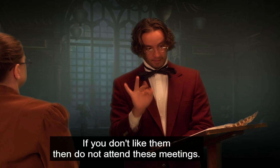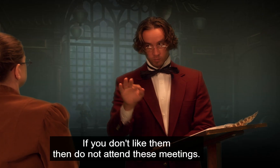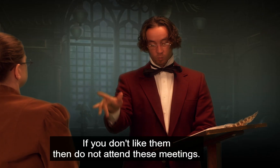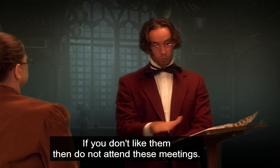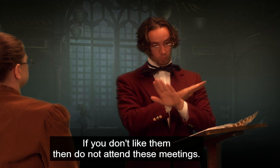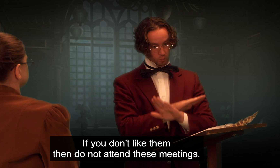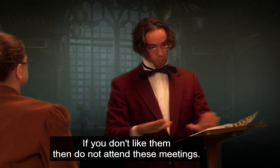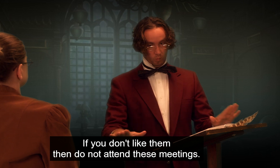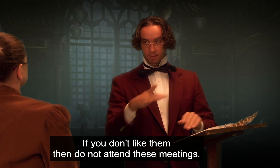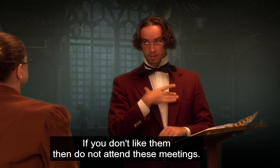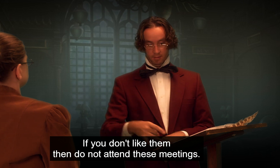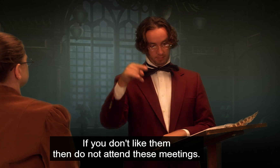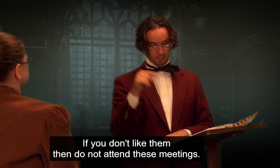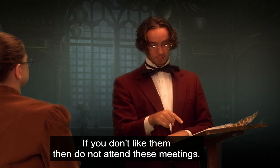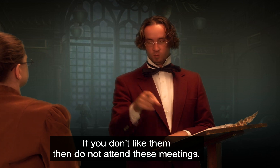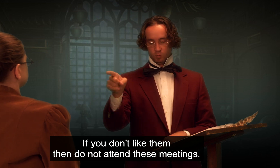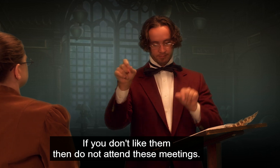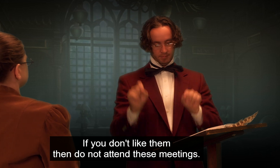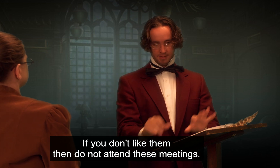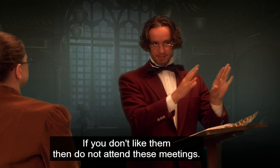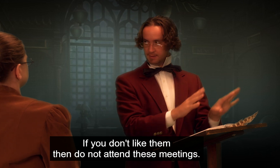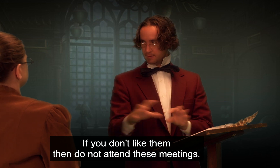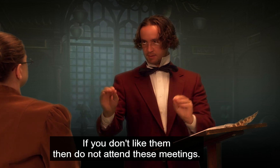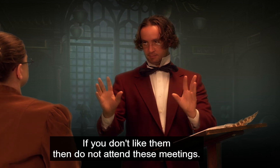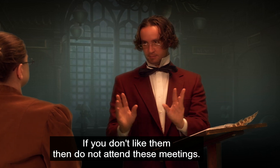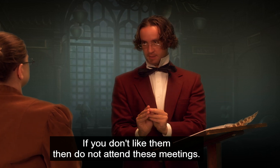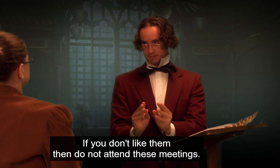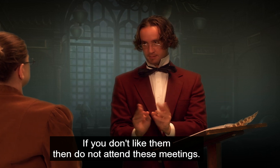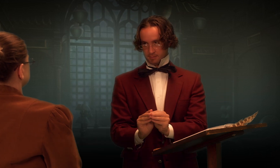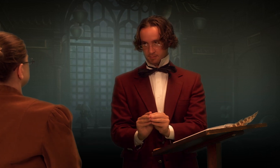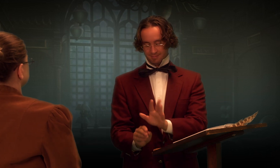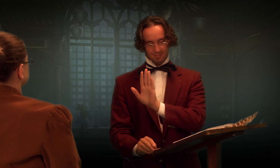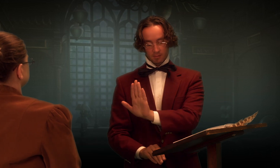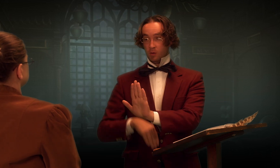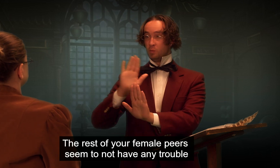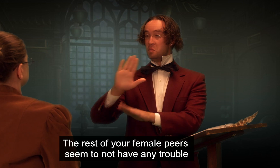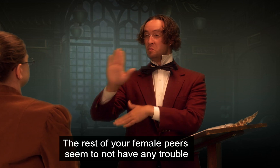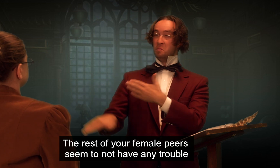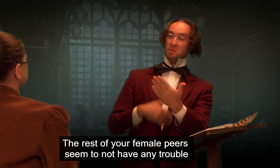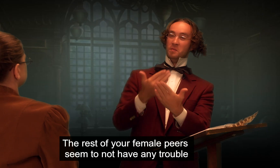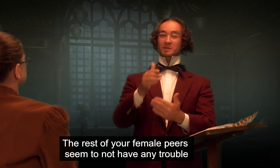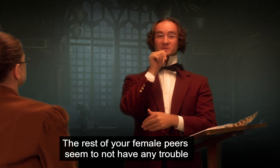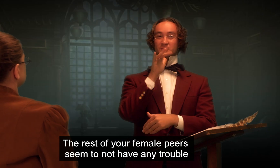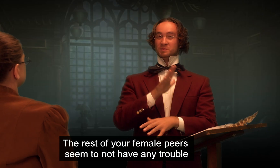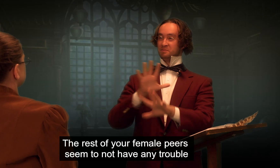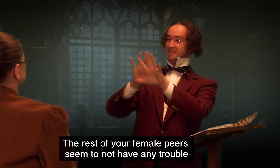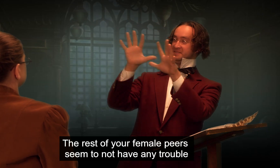If you don't like them, then do not attend these meetings. The rest of your female peers